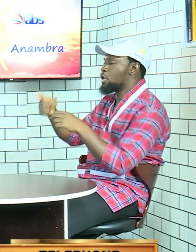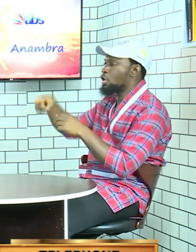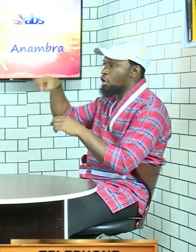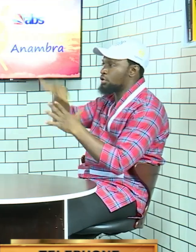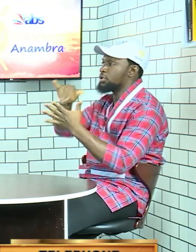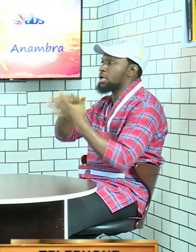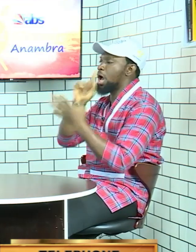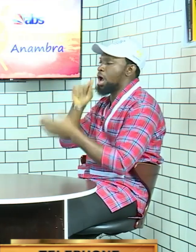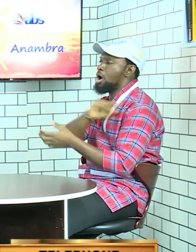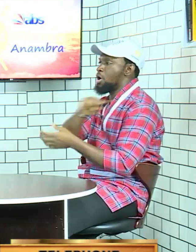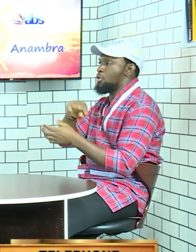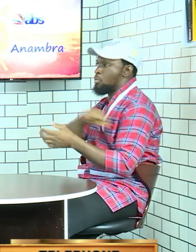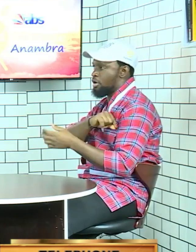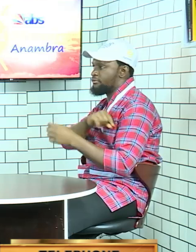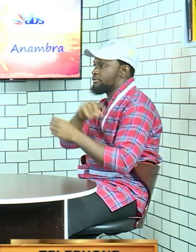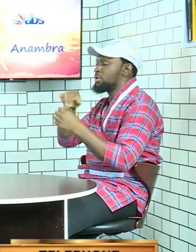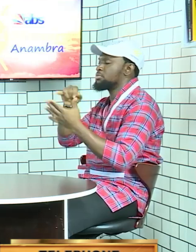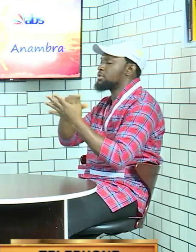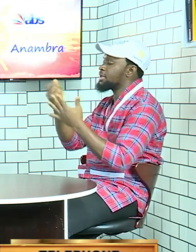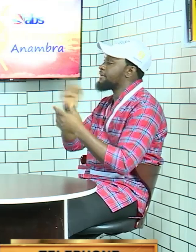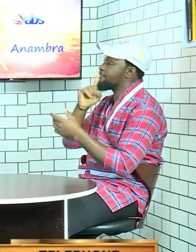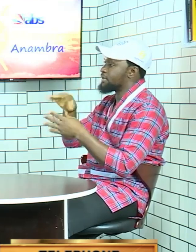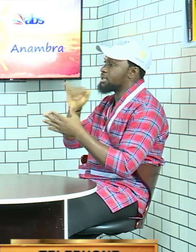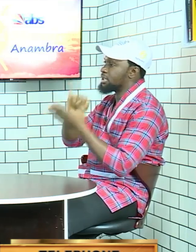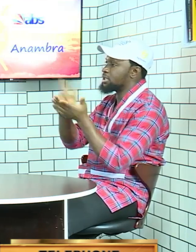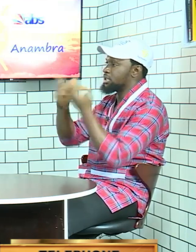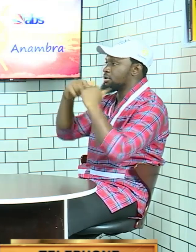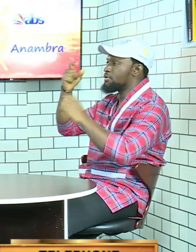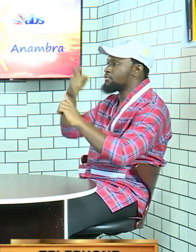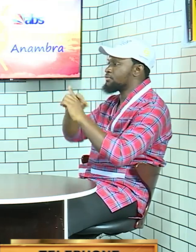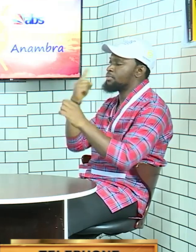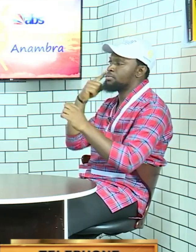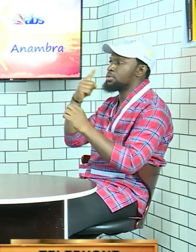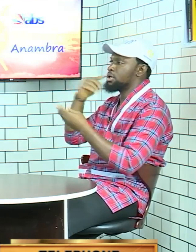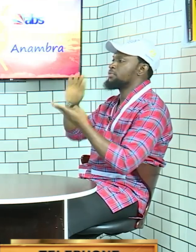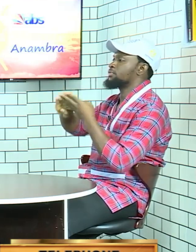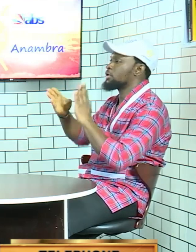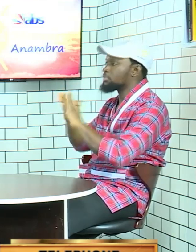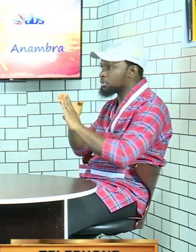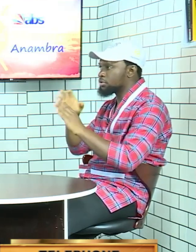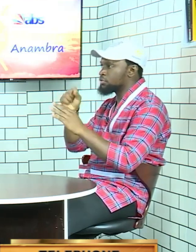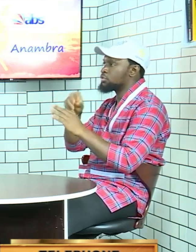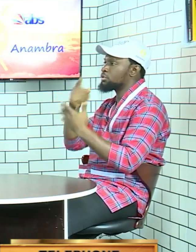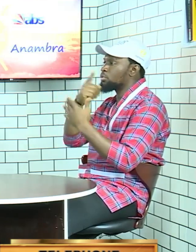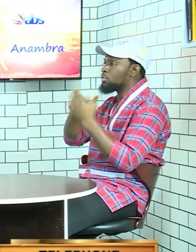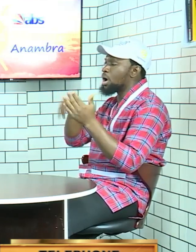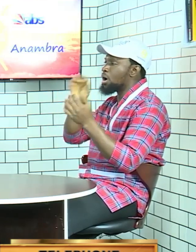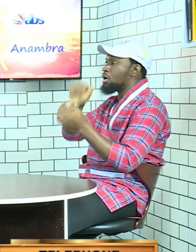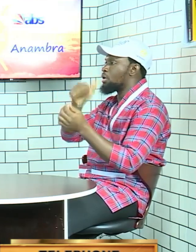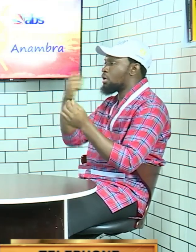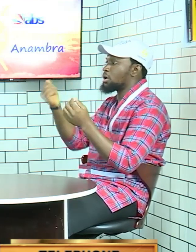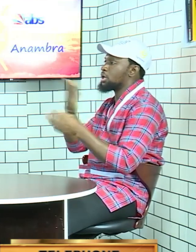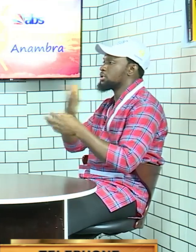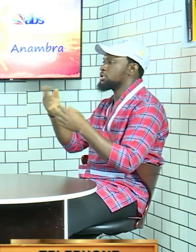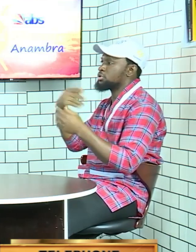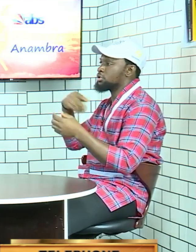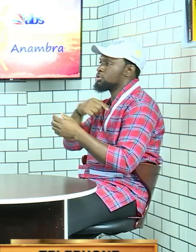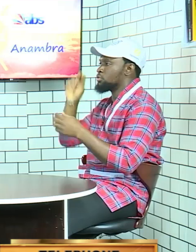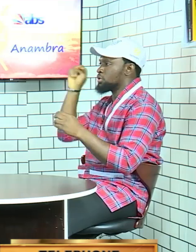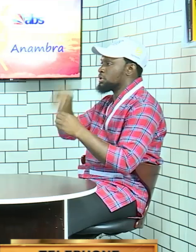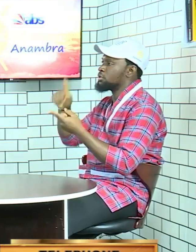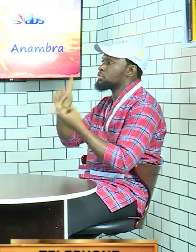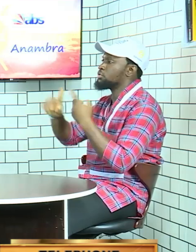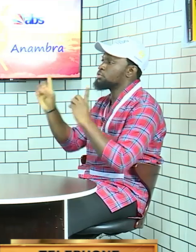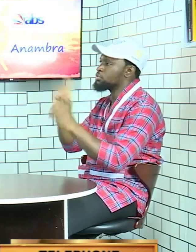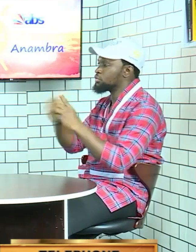are qualified, despite the fact they come from the deaf community. So what other things do we actually need to do